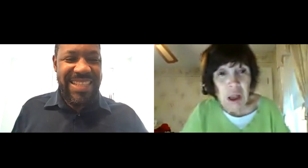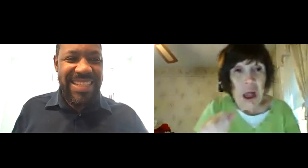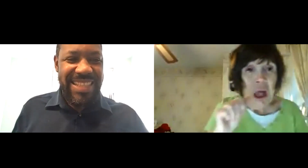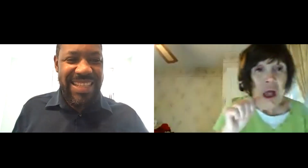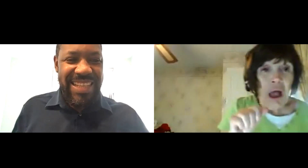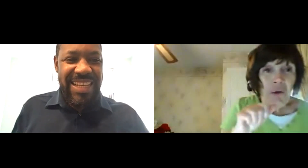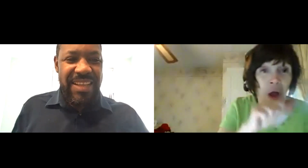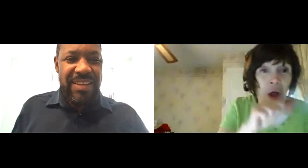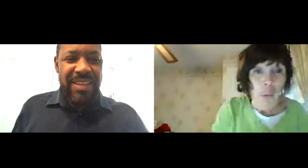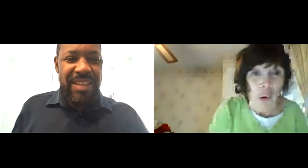apologize.